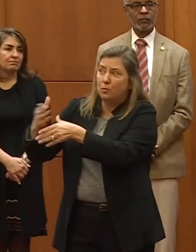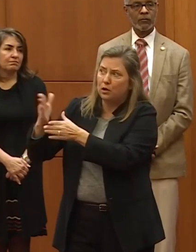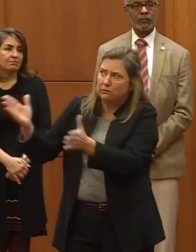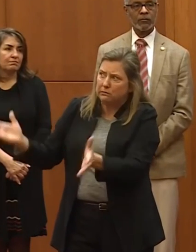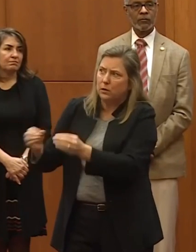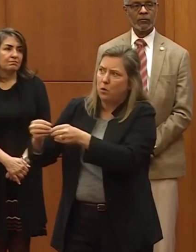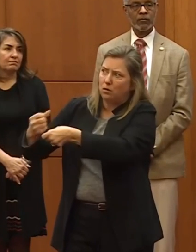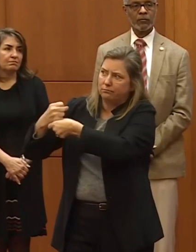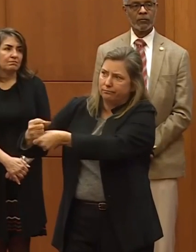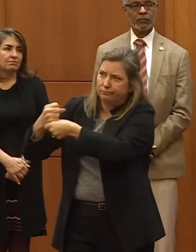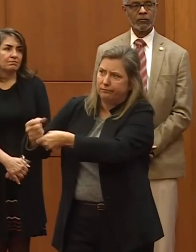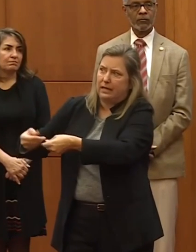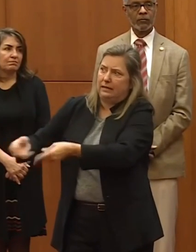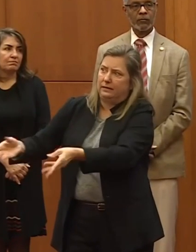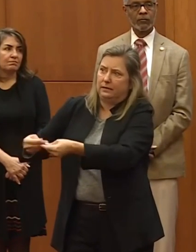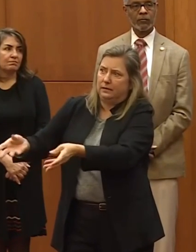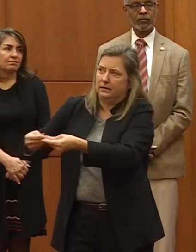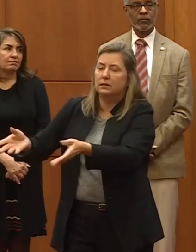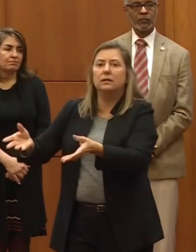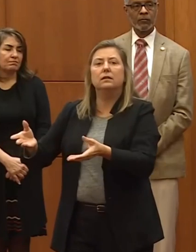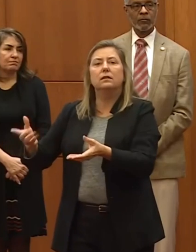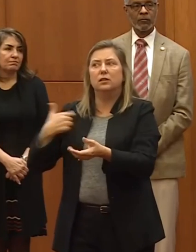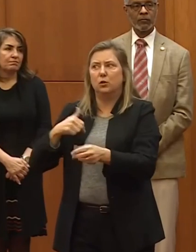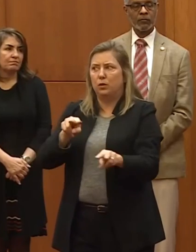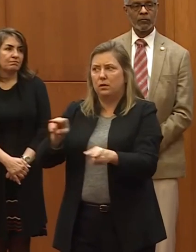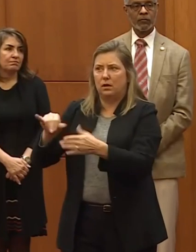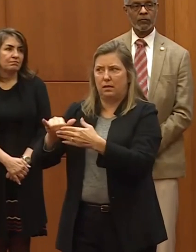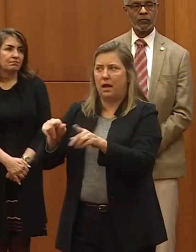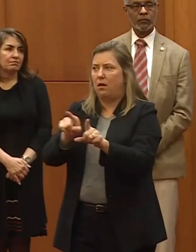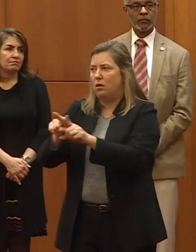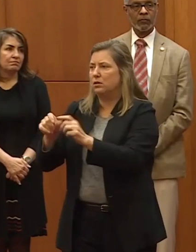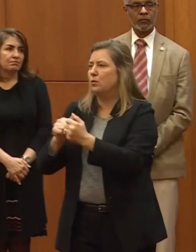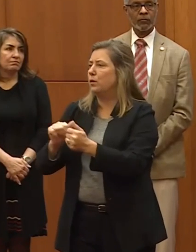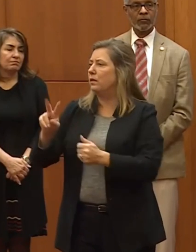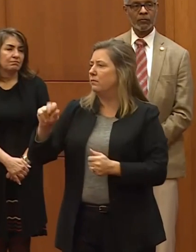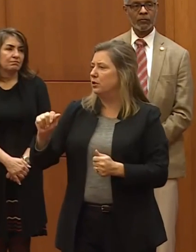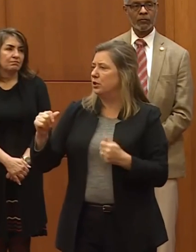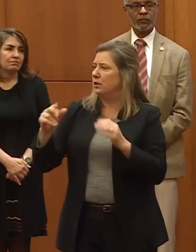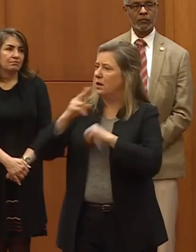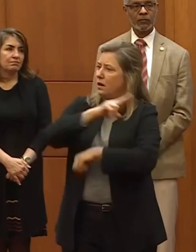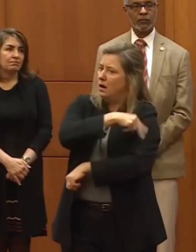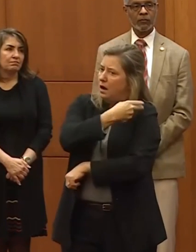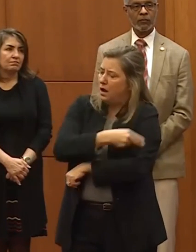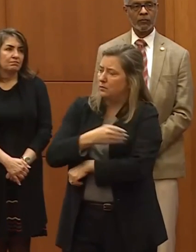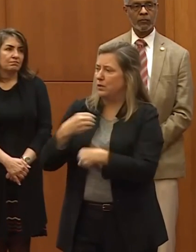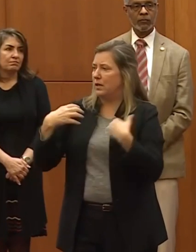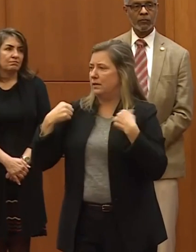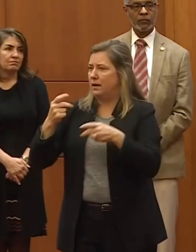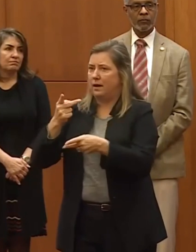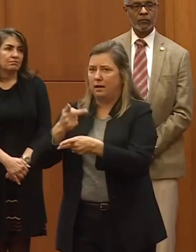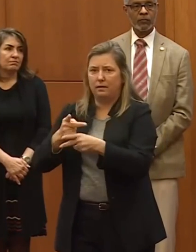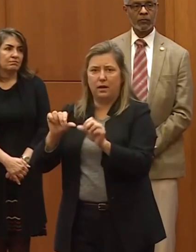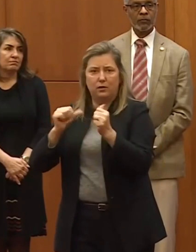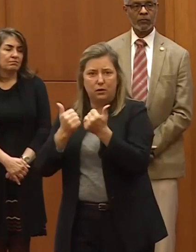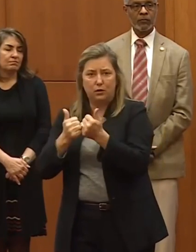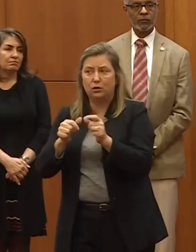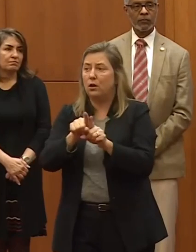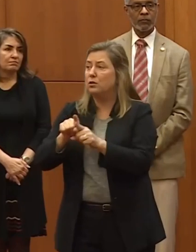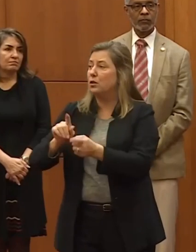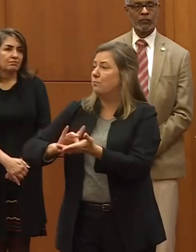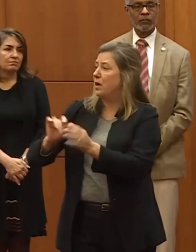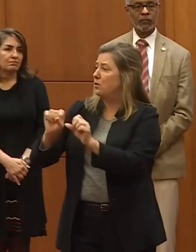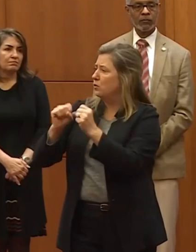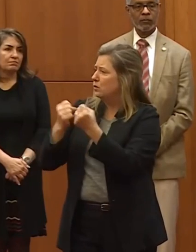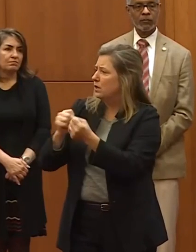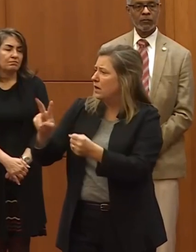and distribution. So we are monitoring that along with the Virginia Hospital and Healthcare Association, along with Medical Society of Virginia, to see where